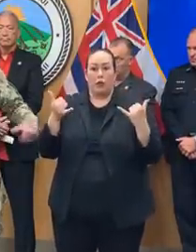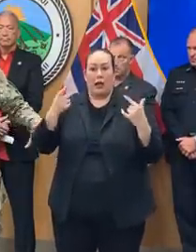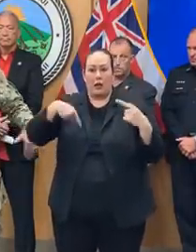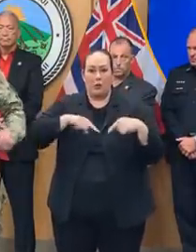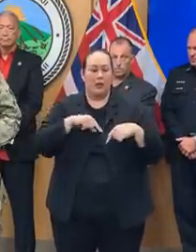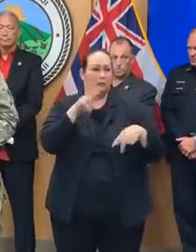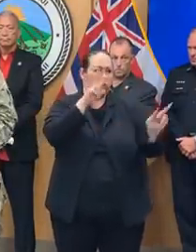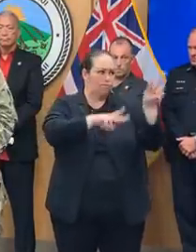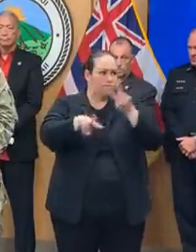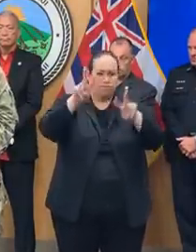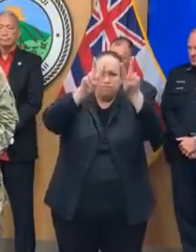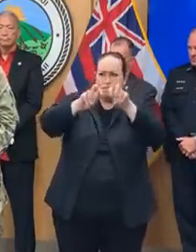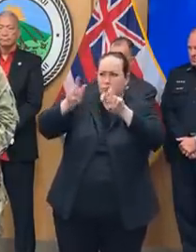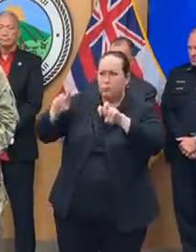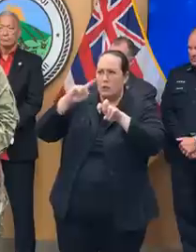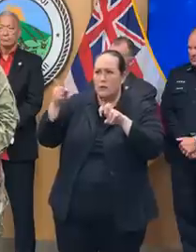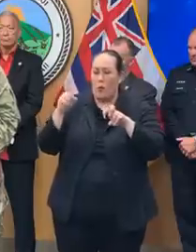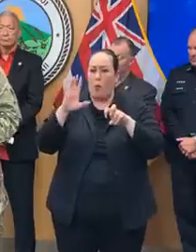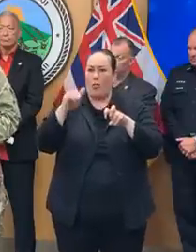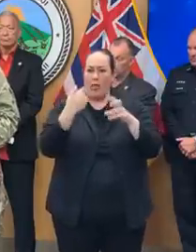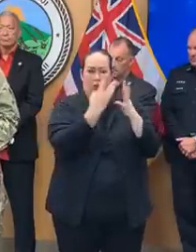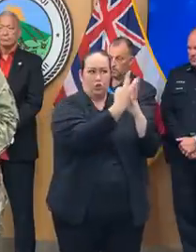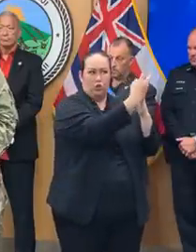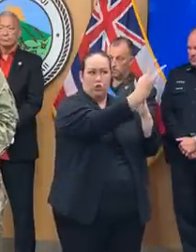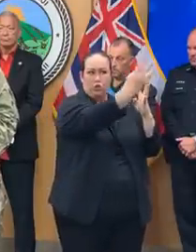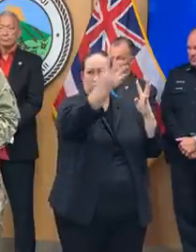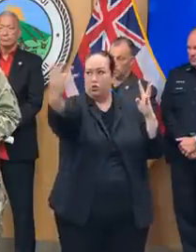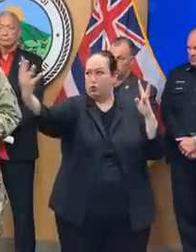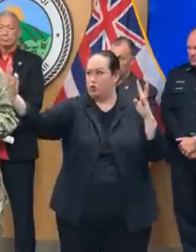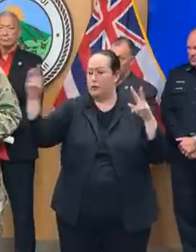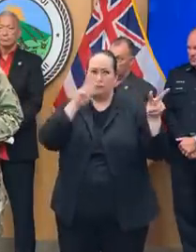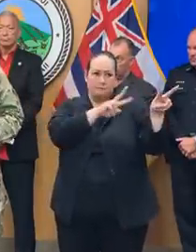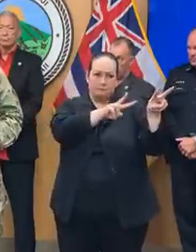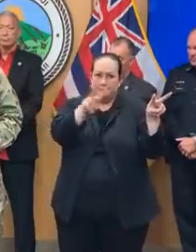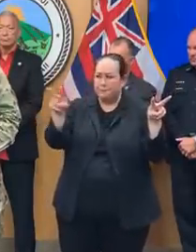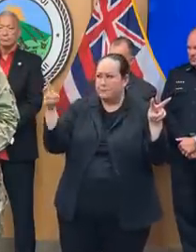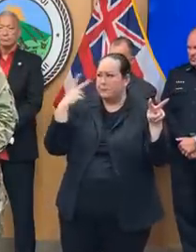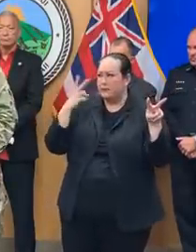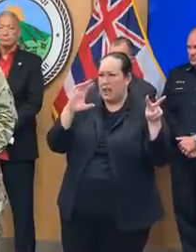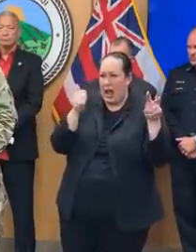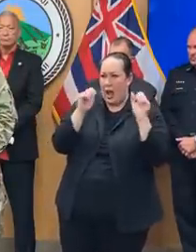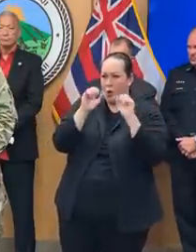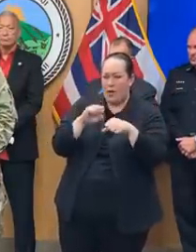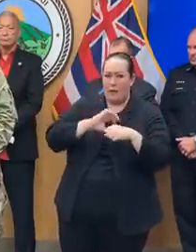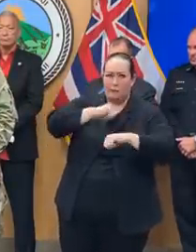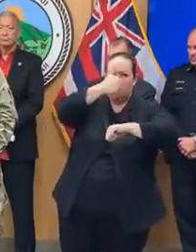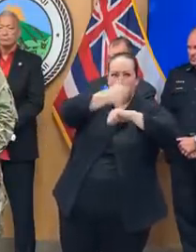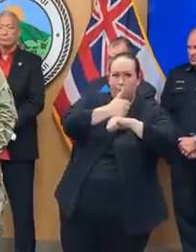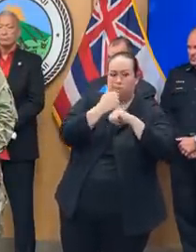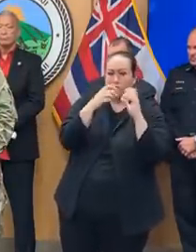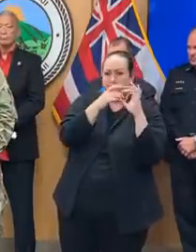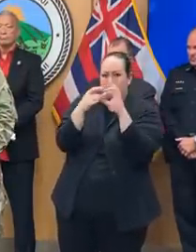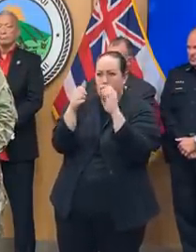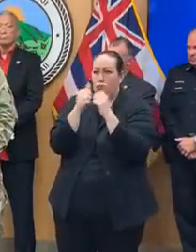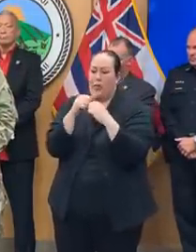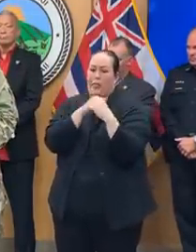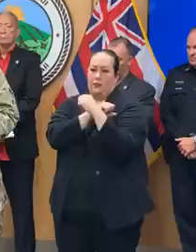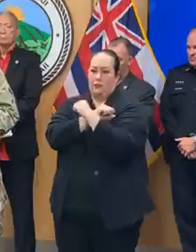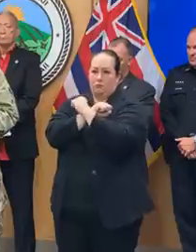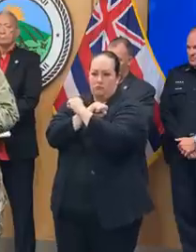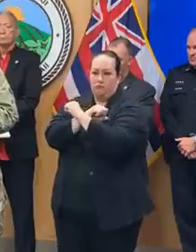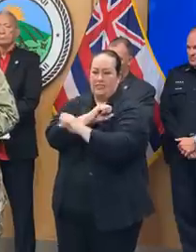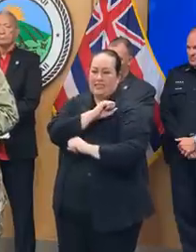fencing and barrier material that the chief talked about, the screens, to be able to integrate that into the security part of the impact zone